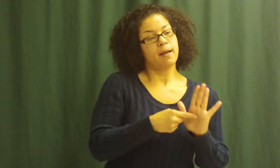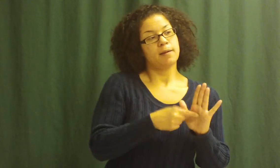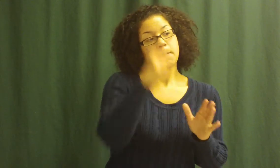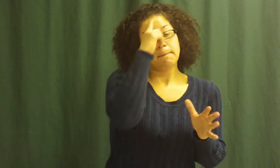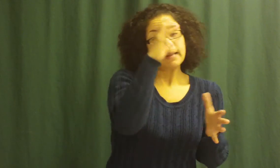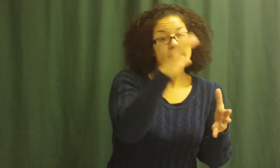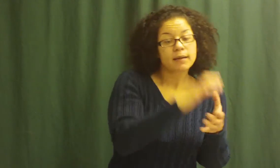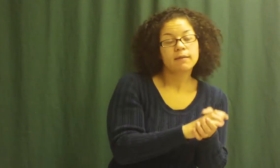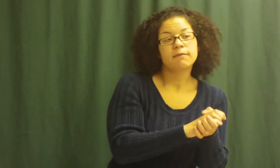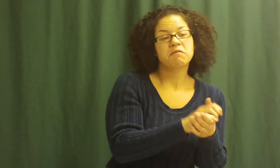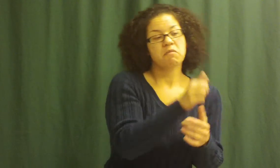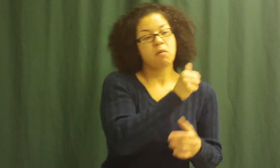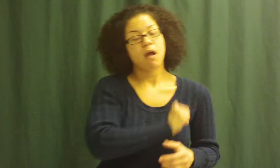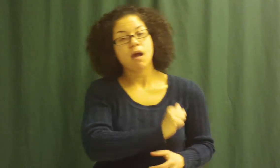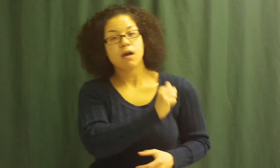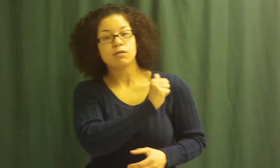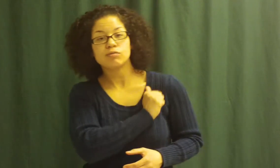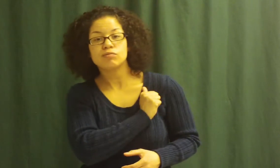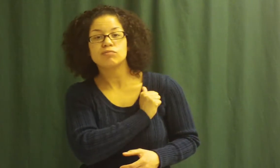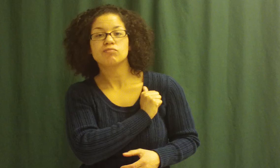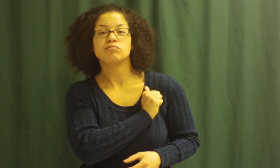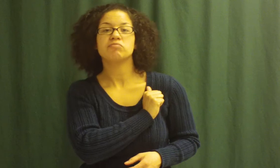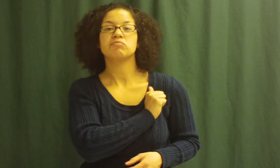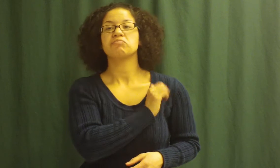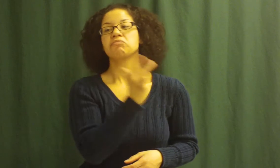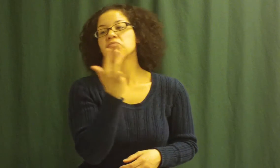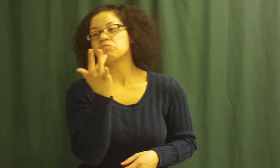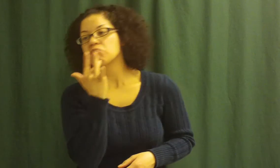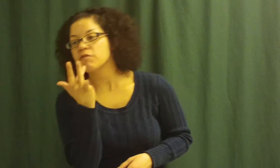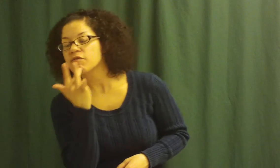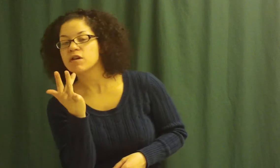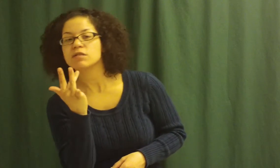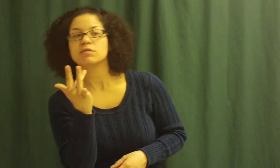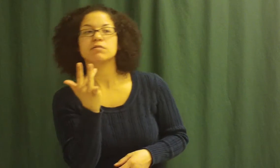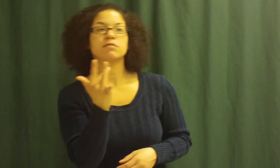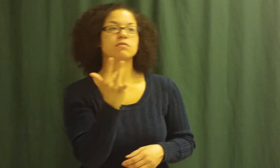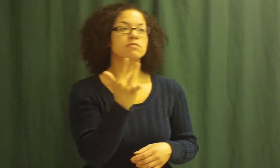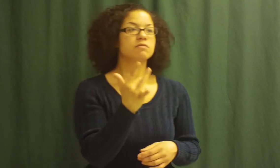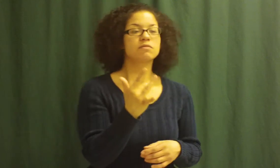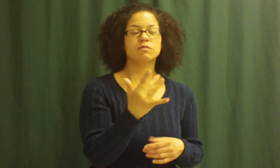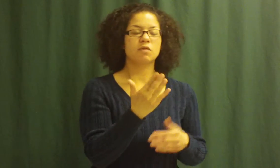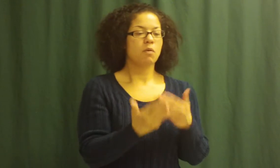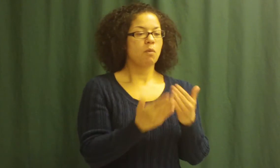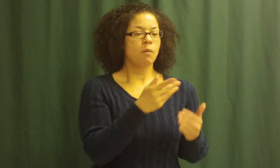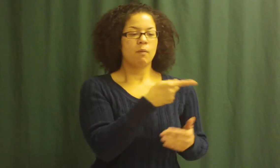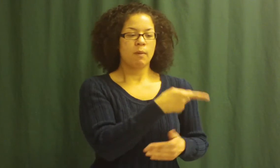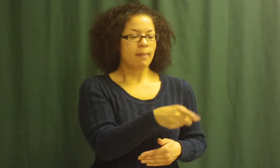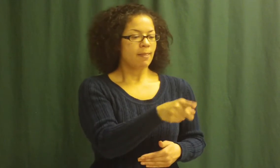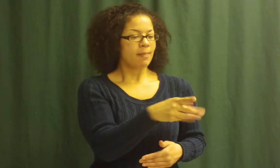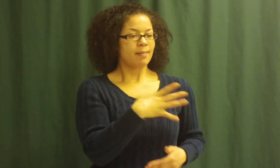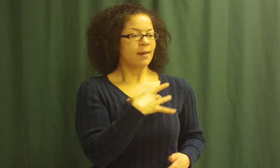attitudes, preferences, and the things they like within a particular